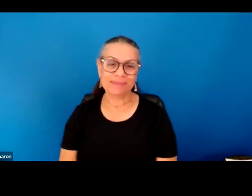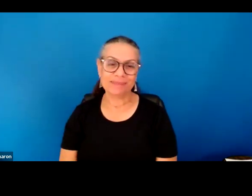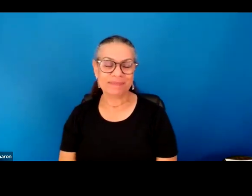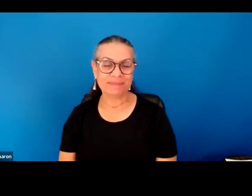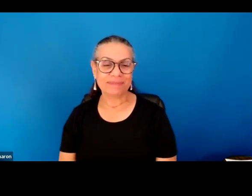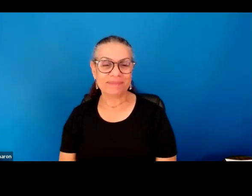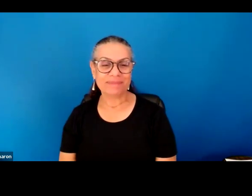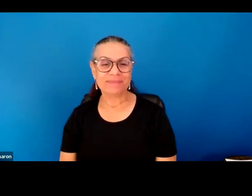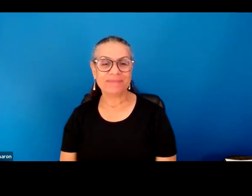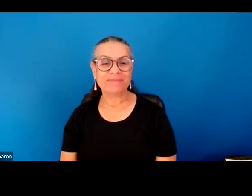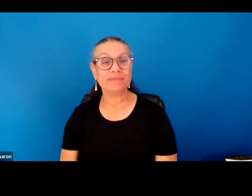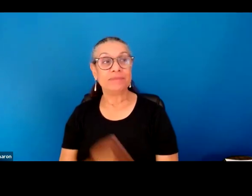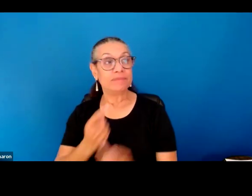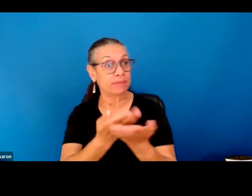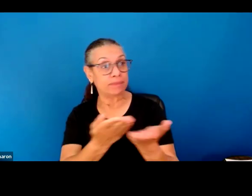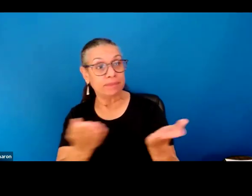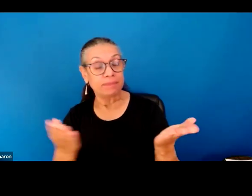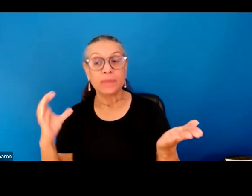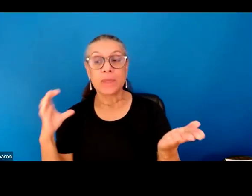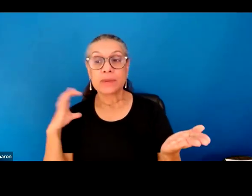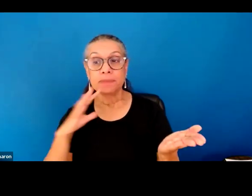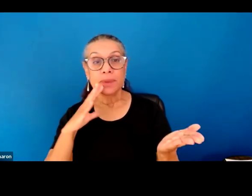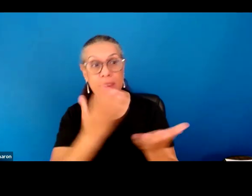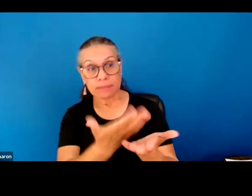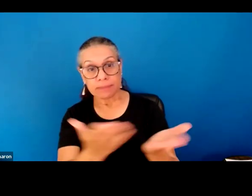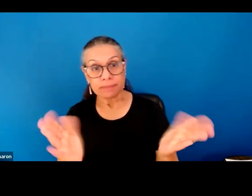Now I'd like to invite my fellow members to offer remarks.